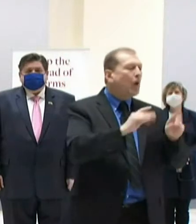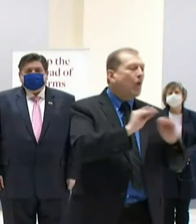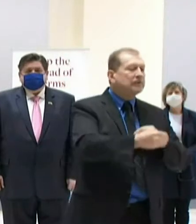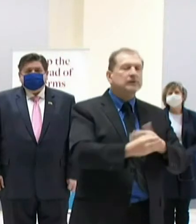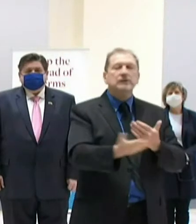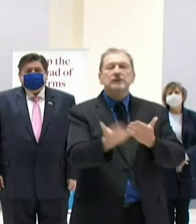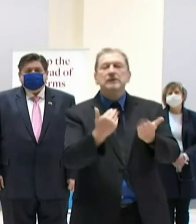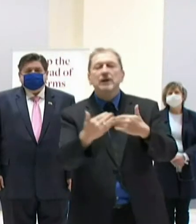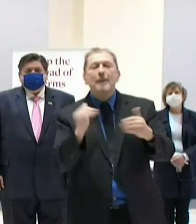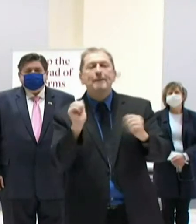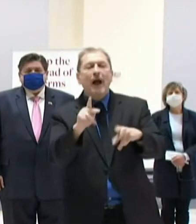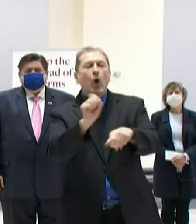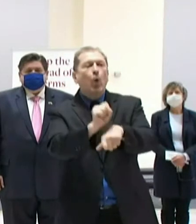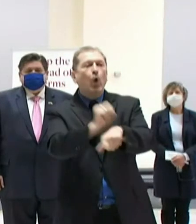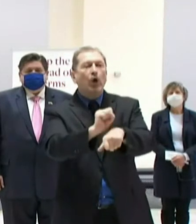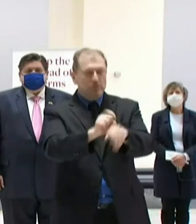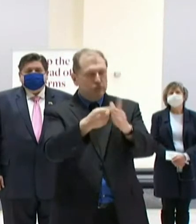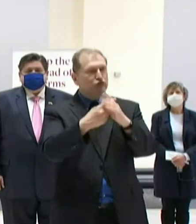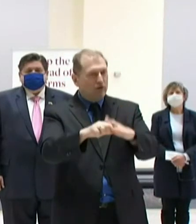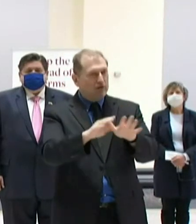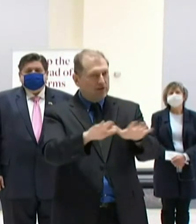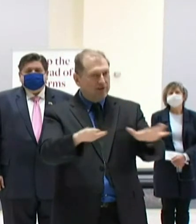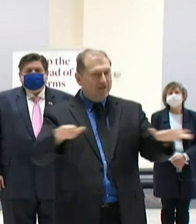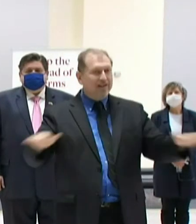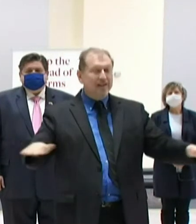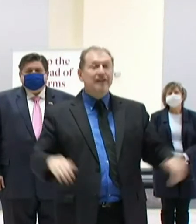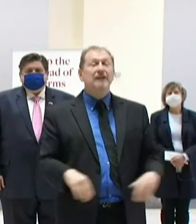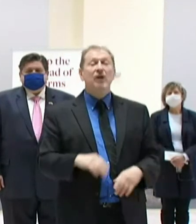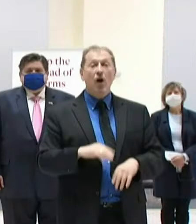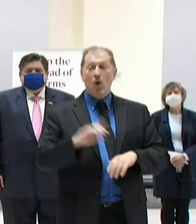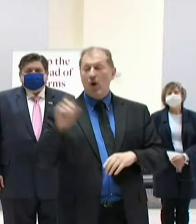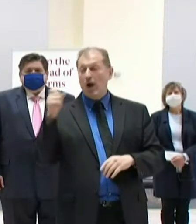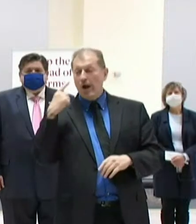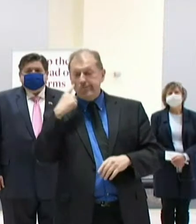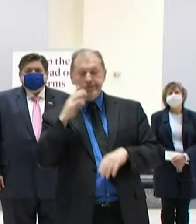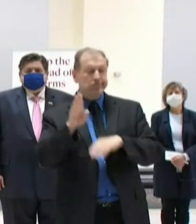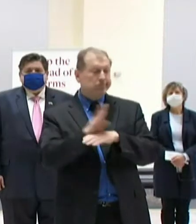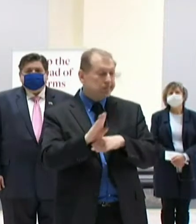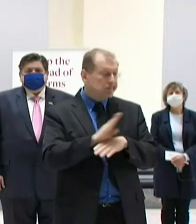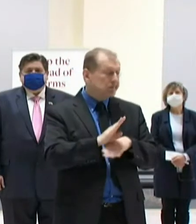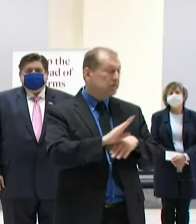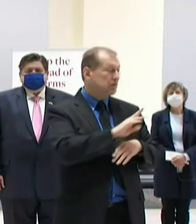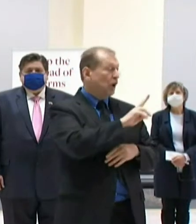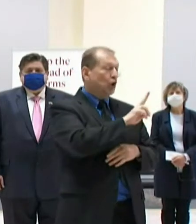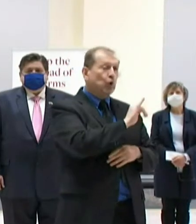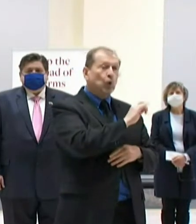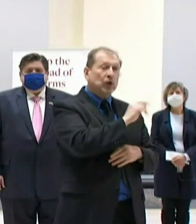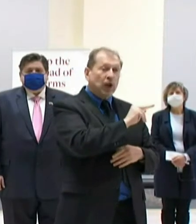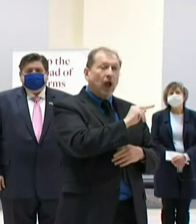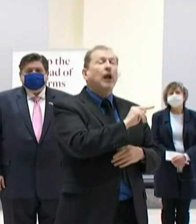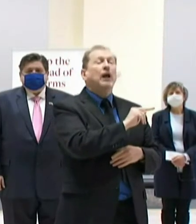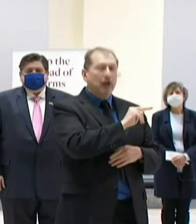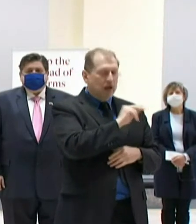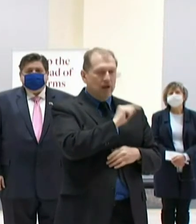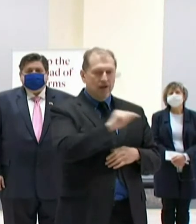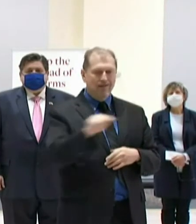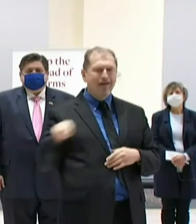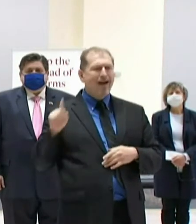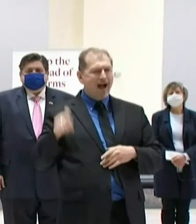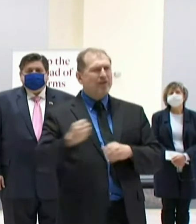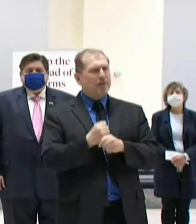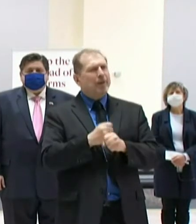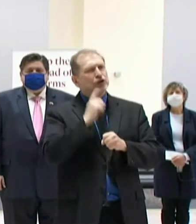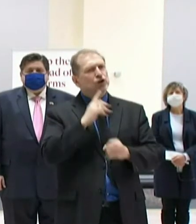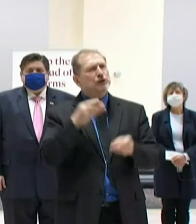office. And as government, healthcare, business, and labor leaders, it's our responsibility to make sure that this transition is